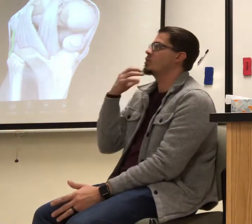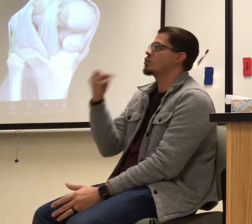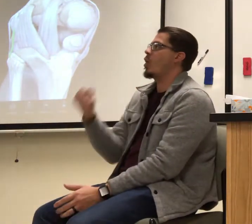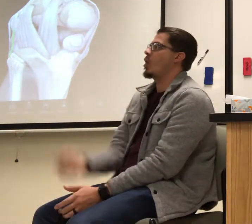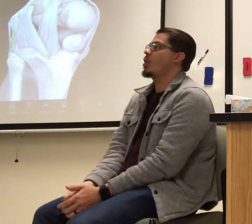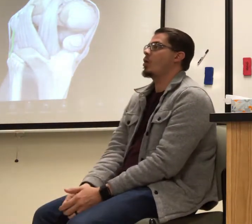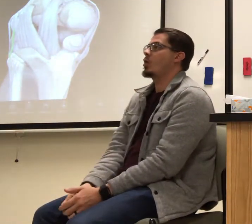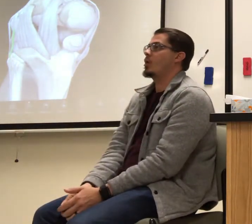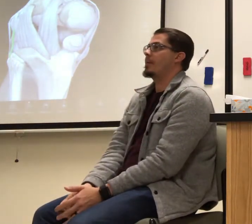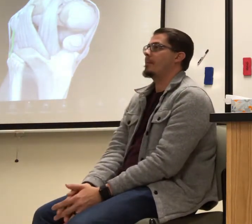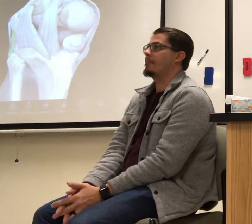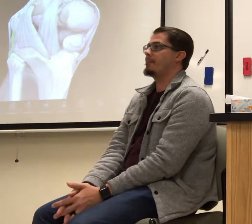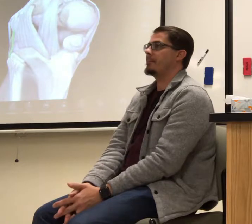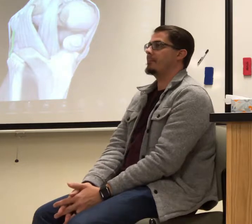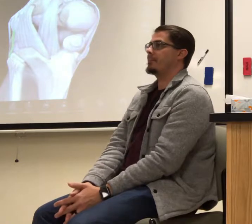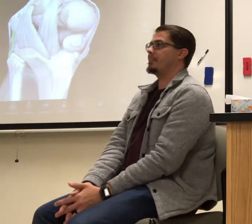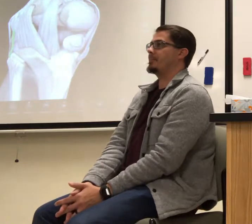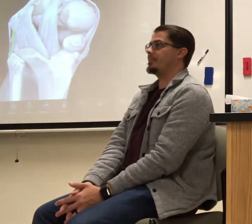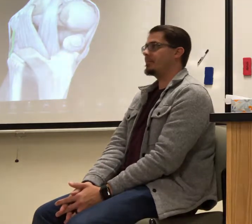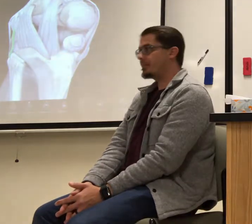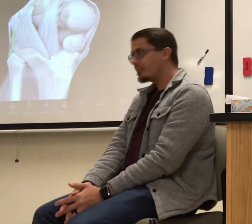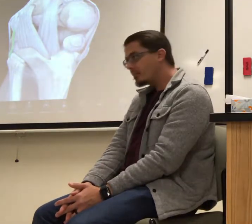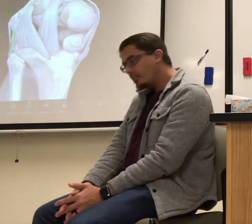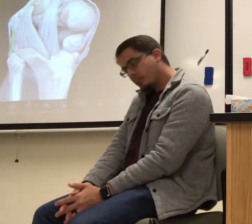Keeps the knee